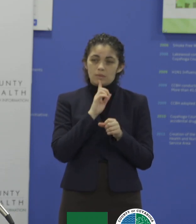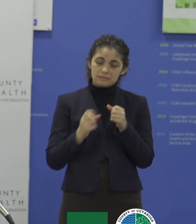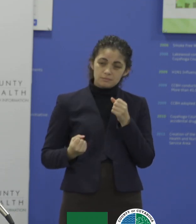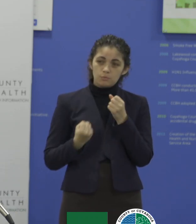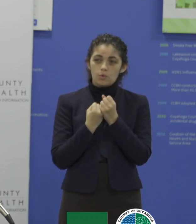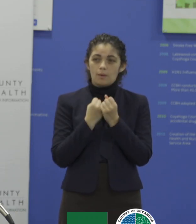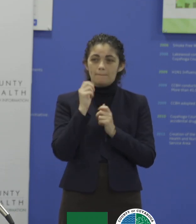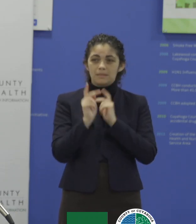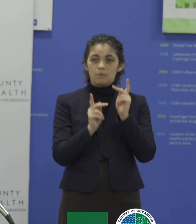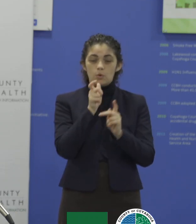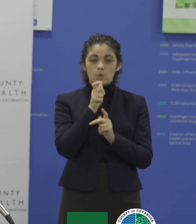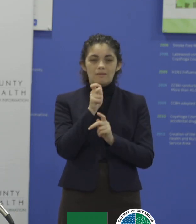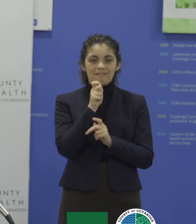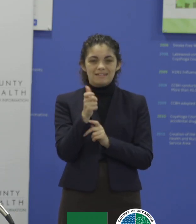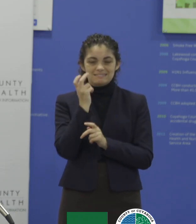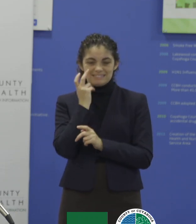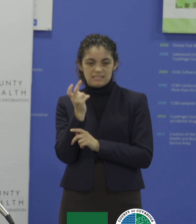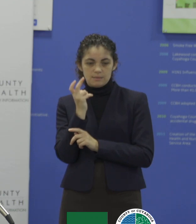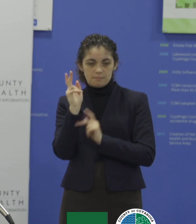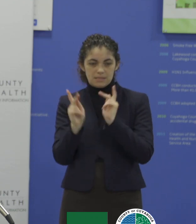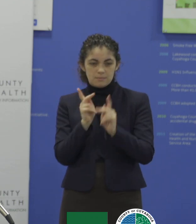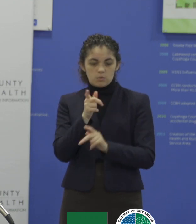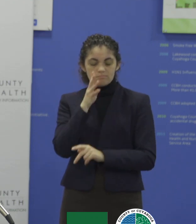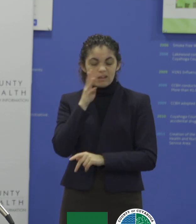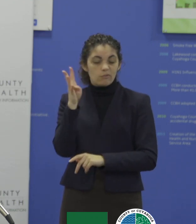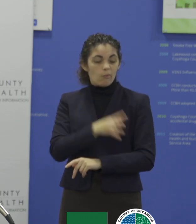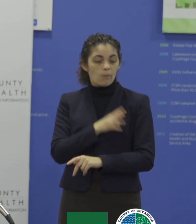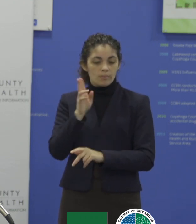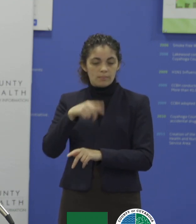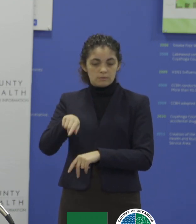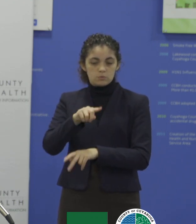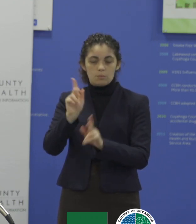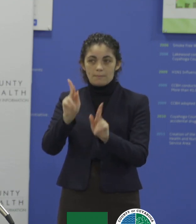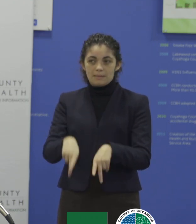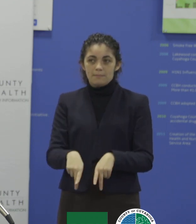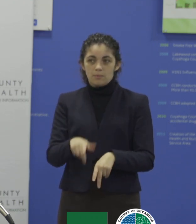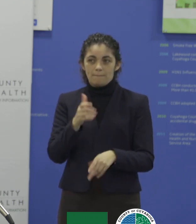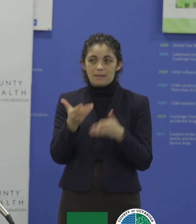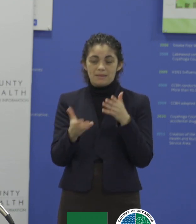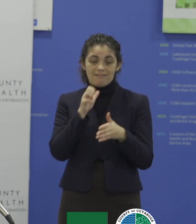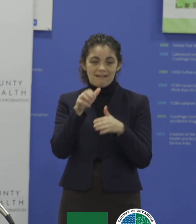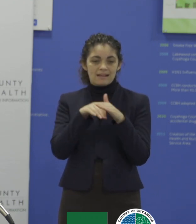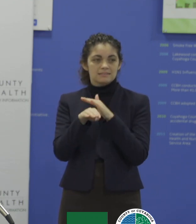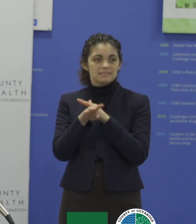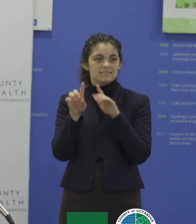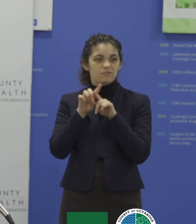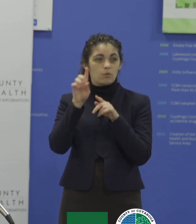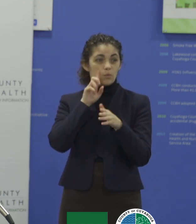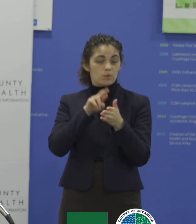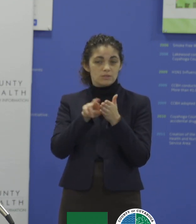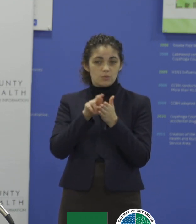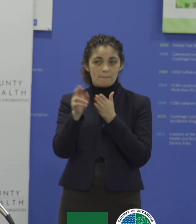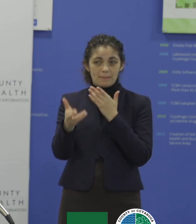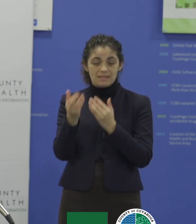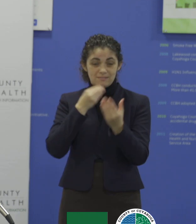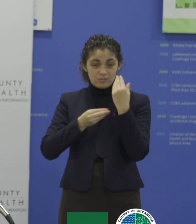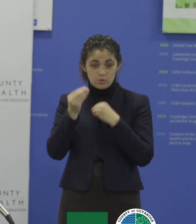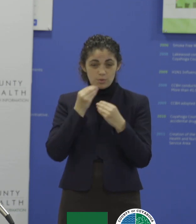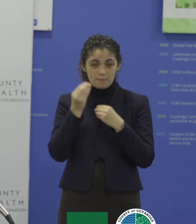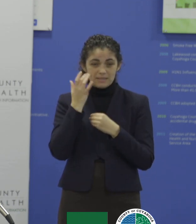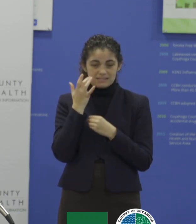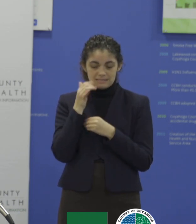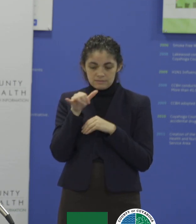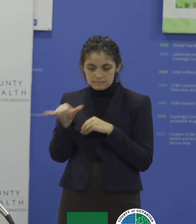people who are often invisible, people who are ignored, who may not have access to resources. They may need groceries because